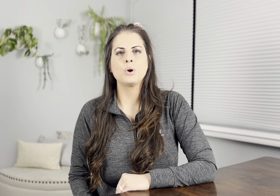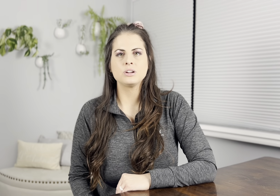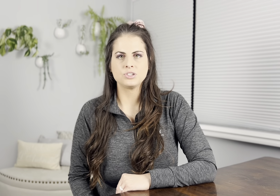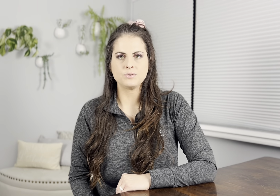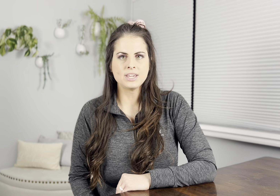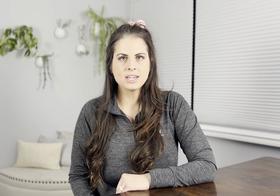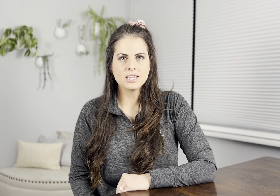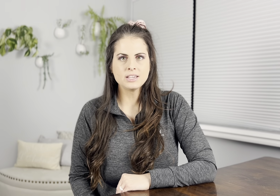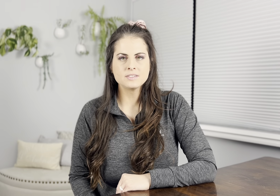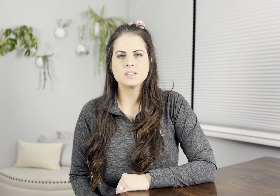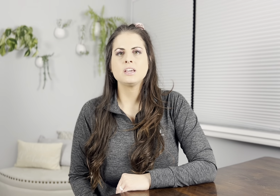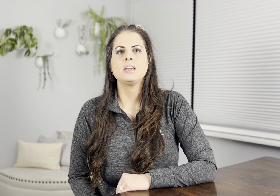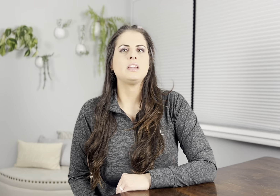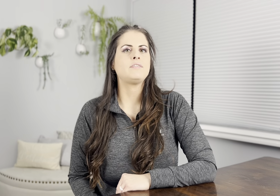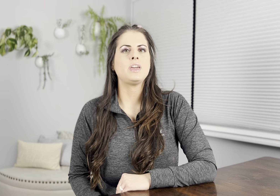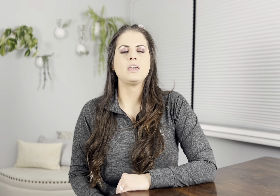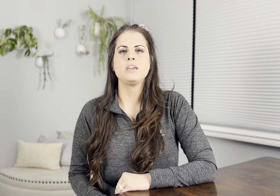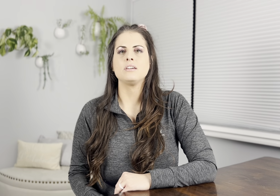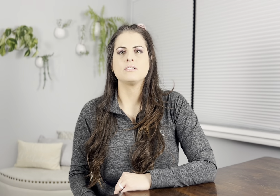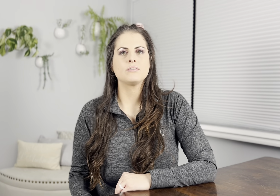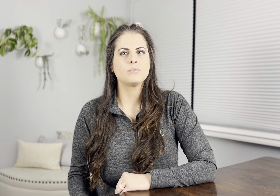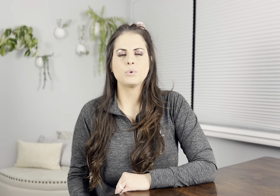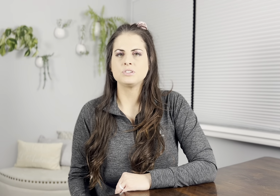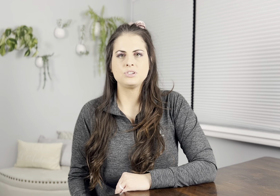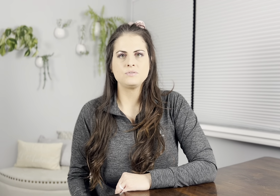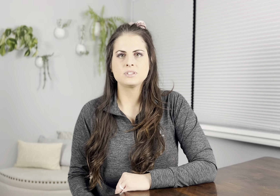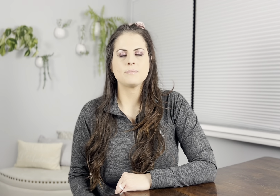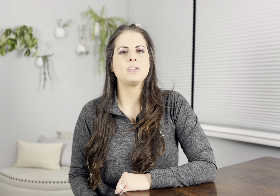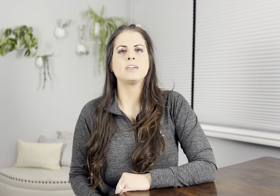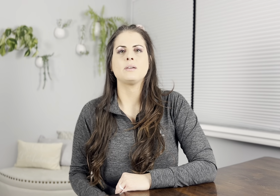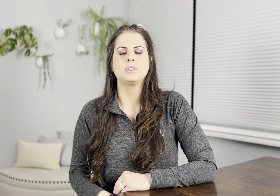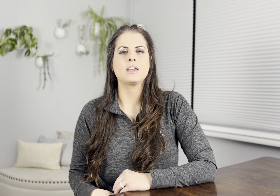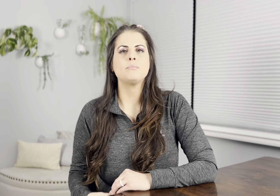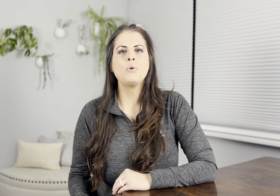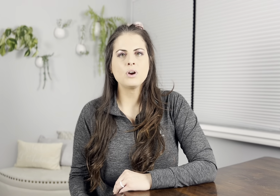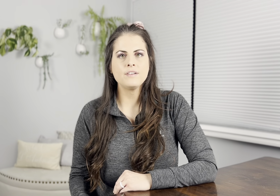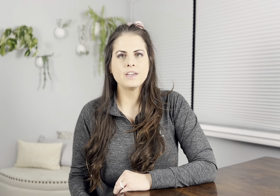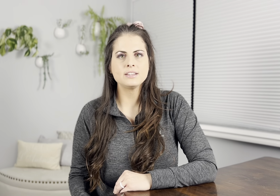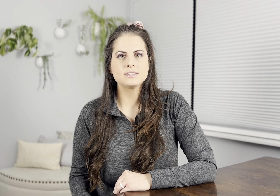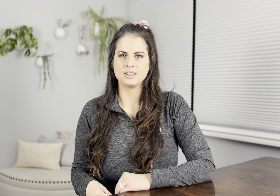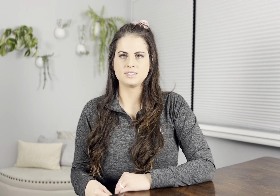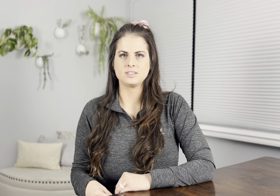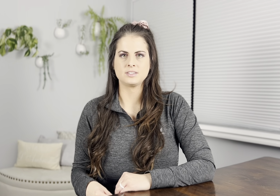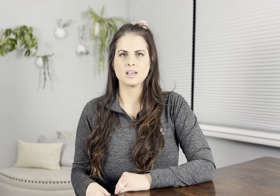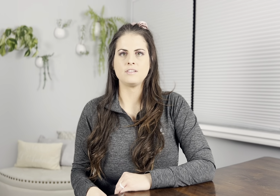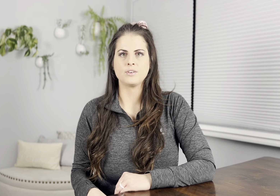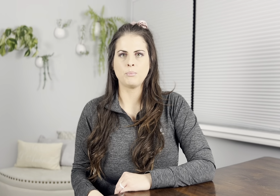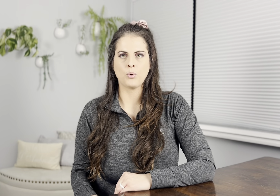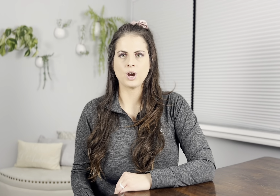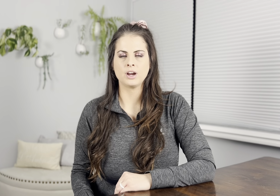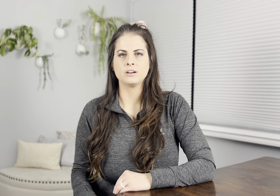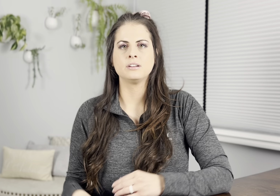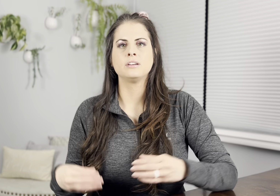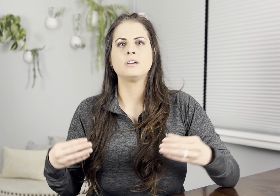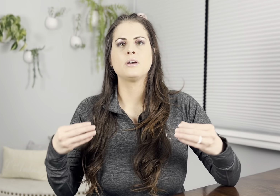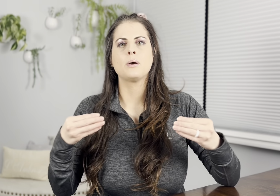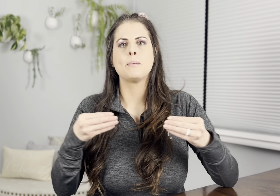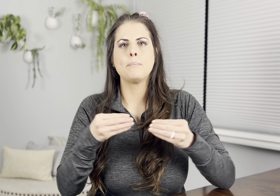to eat, if they want to do something and they would like more of it. This is the sign for more.